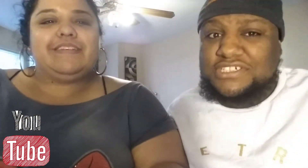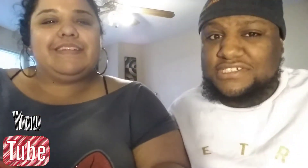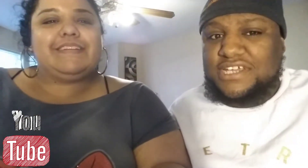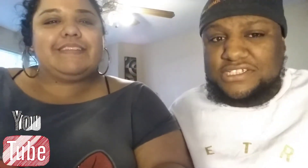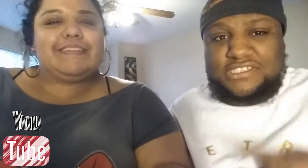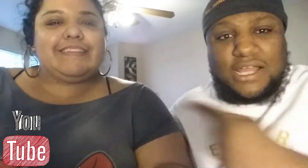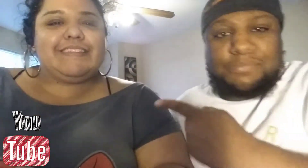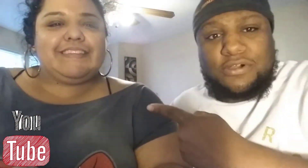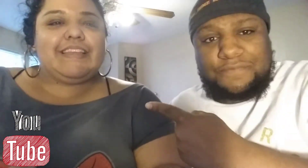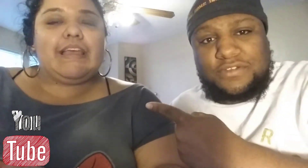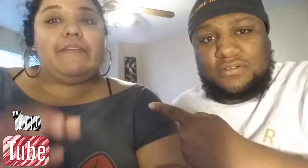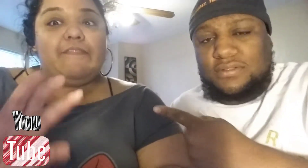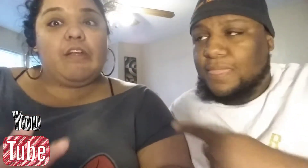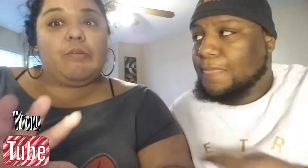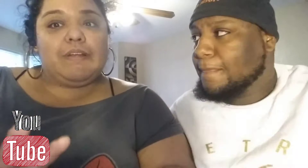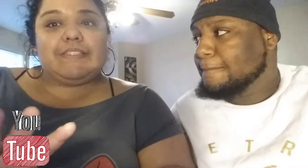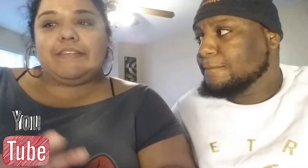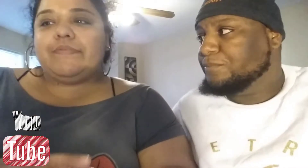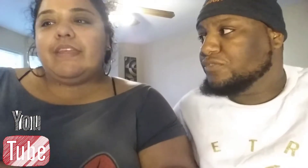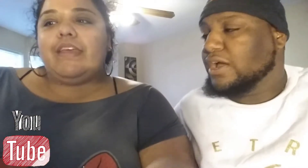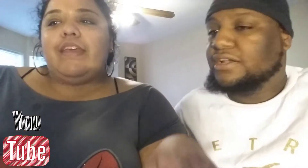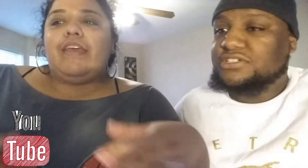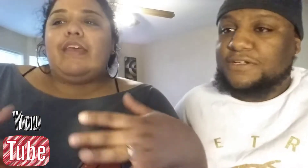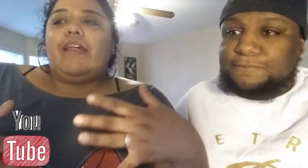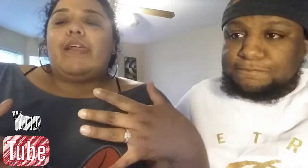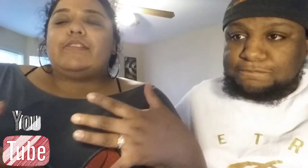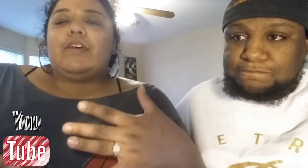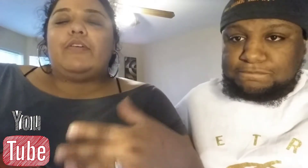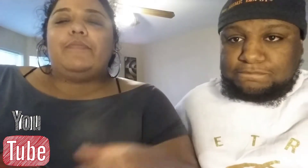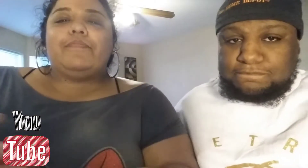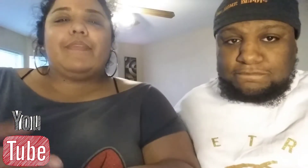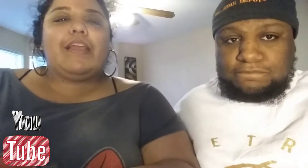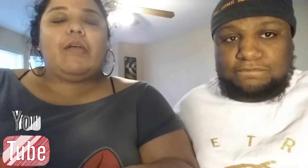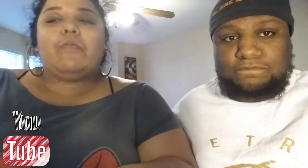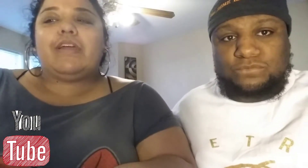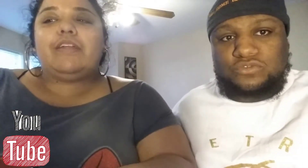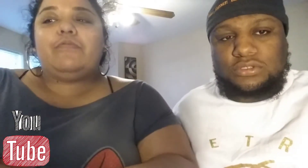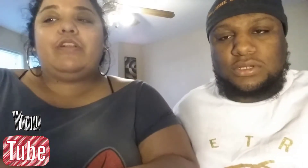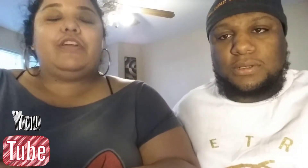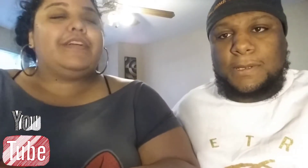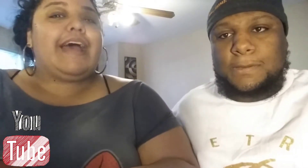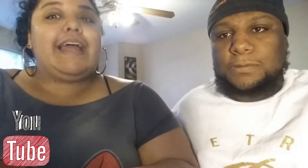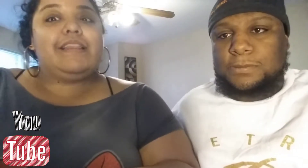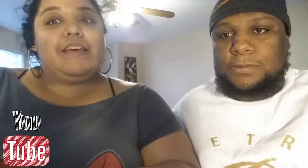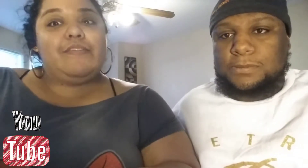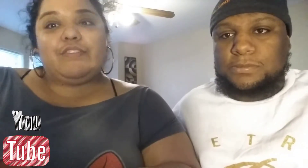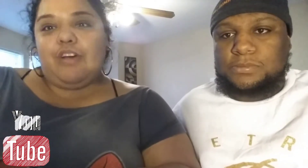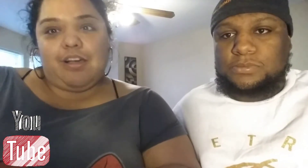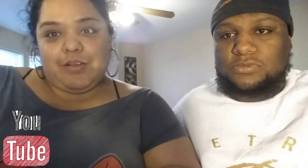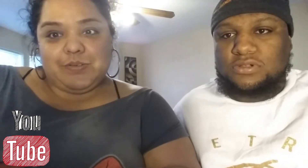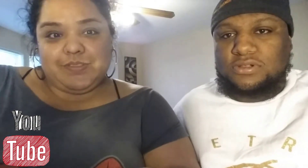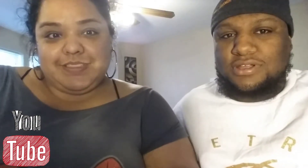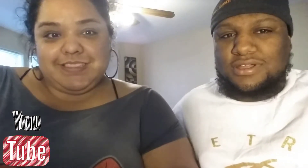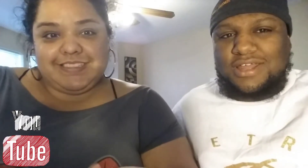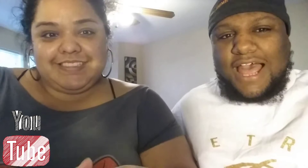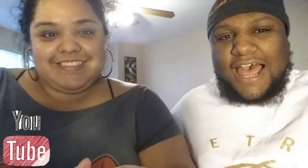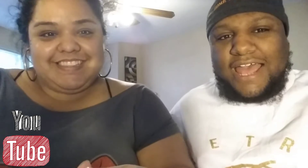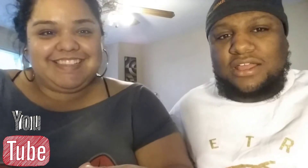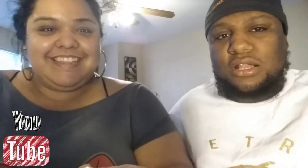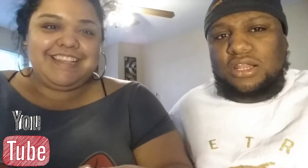just said she's not perfect. I'm very rusty. All right, that's good. So we're going to learn I love tacos. I